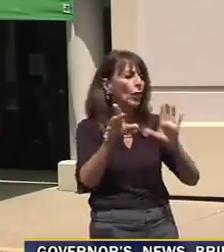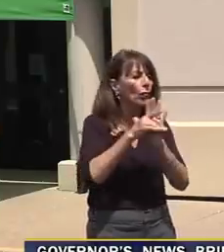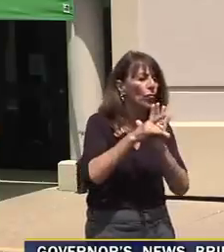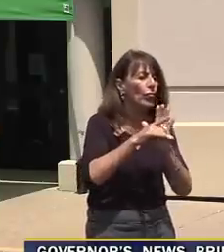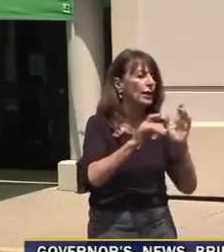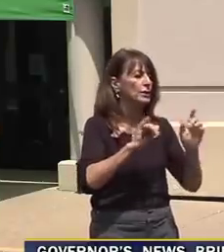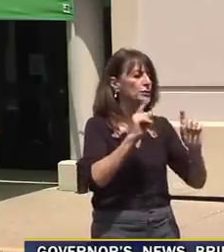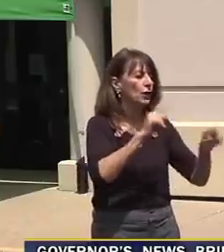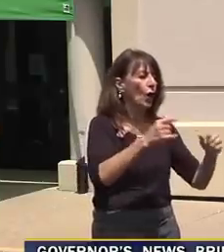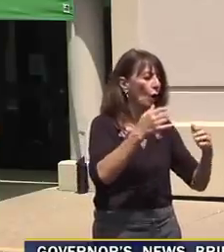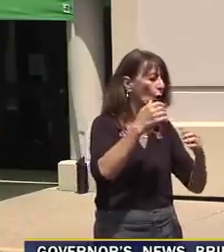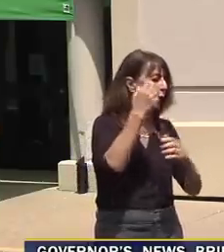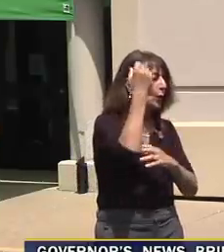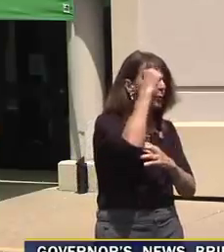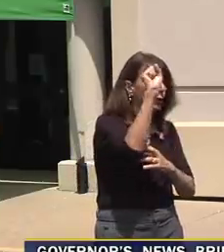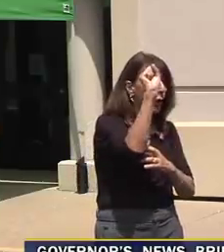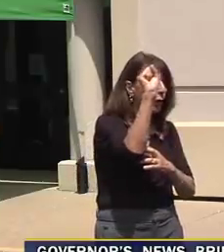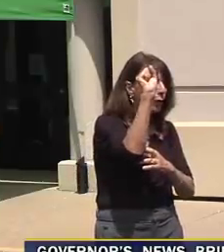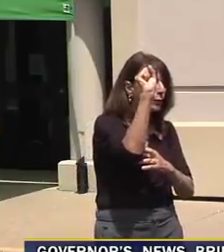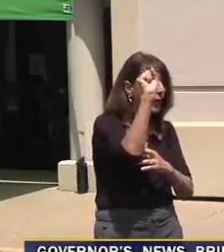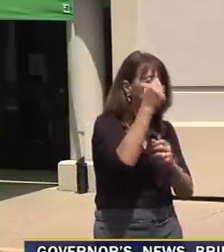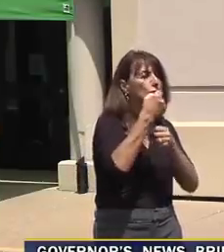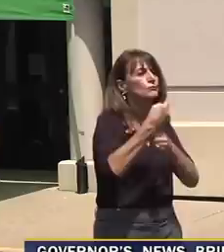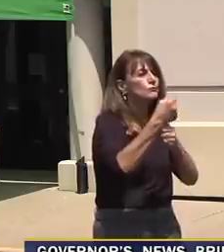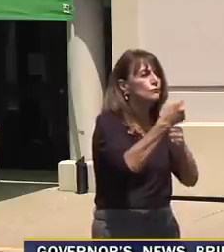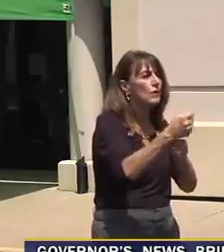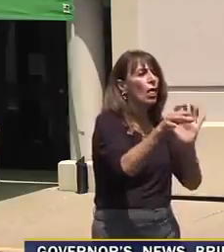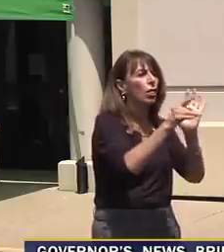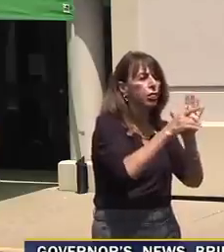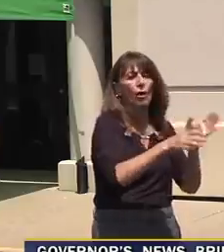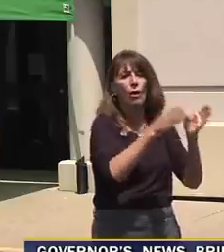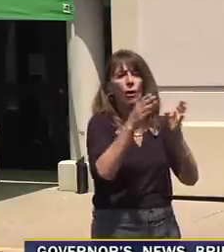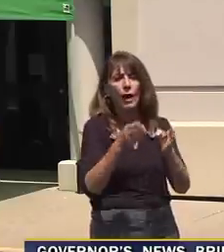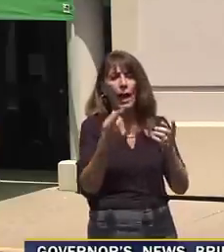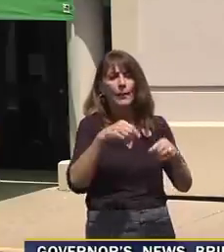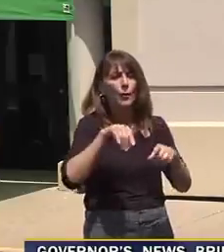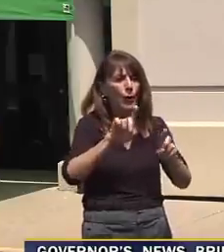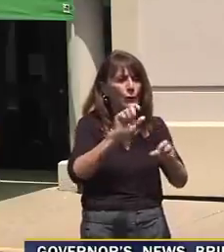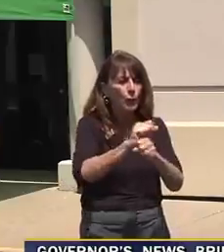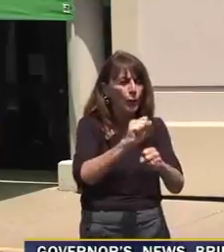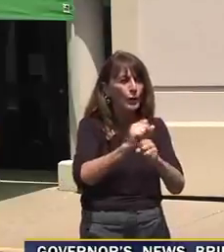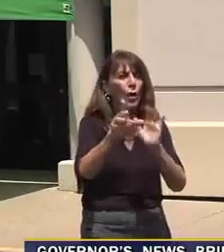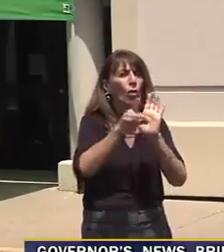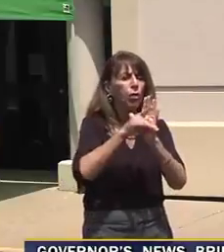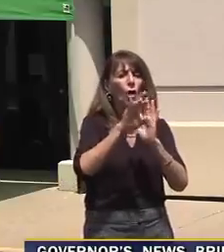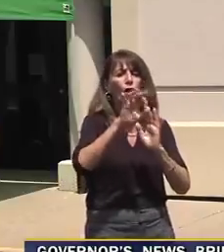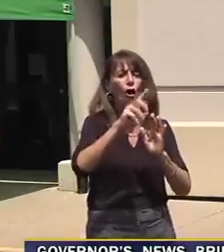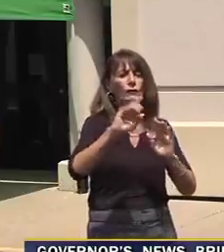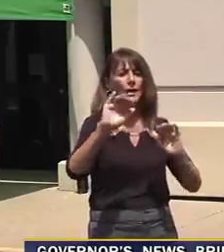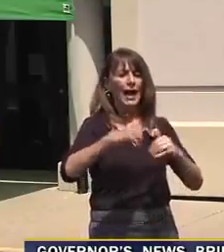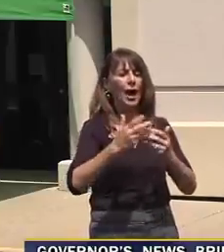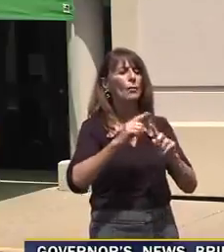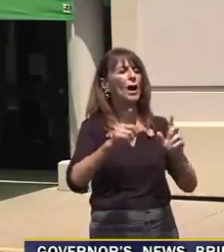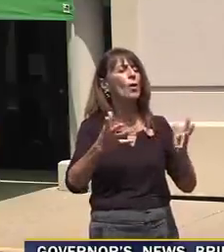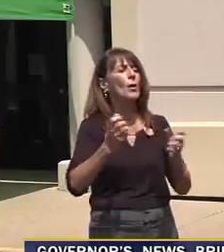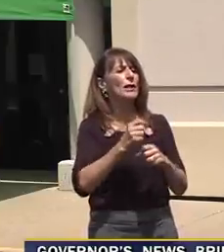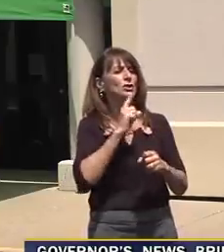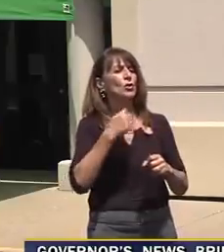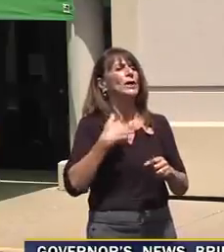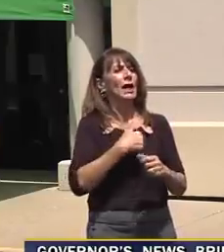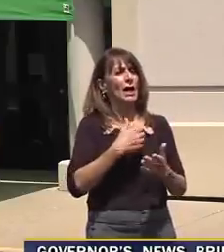up at the protest? But I think for our frontline workers here in the state, I think we err on the side of generosity